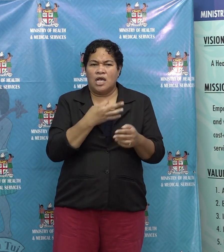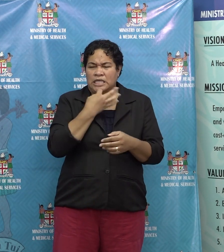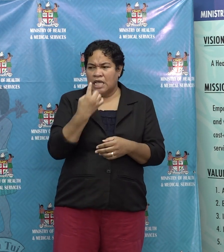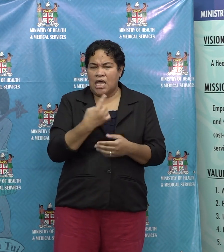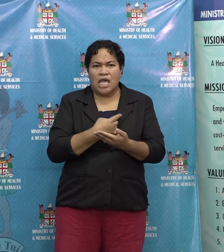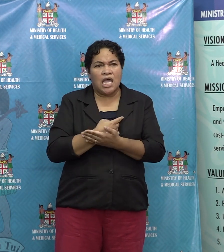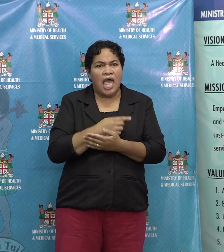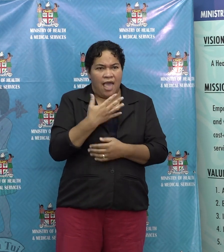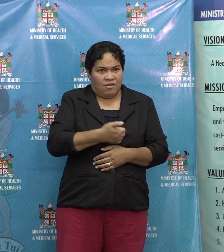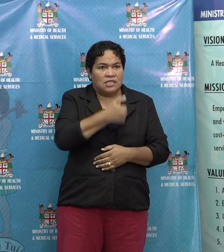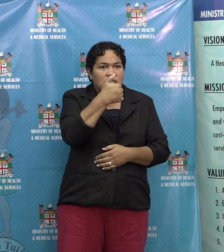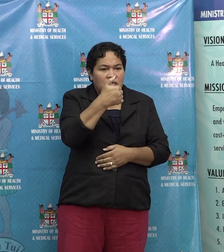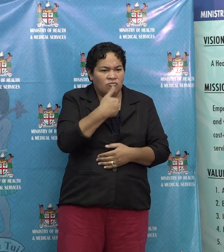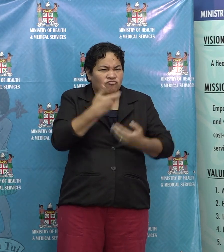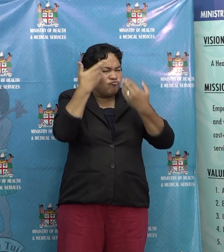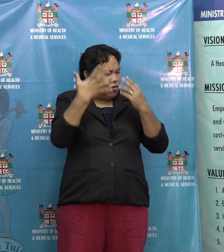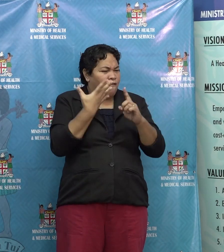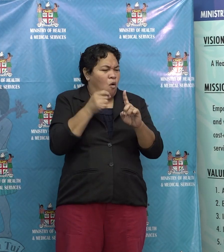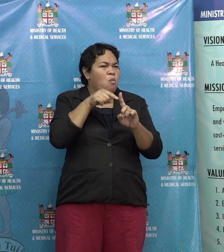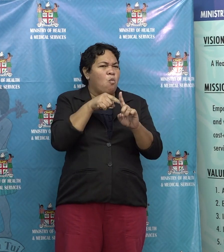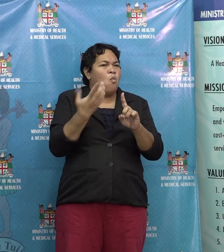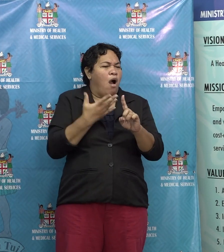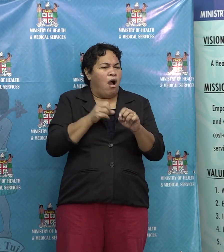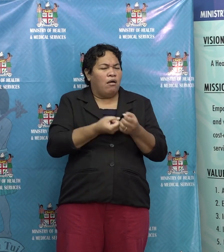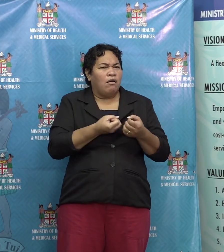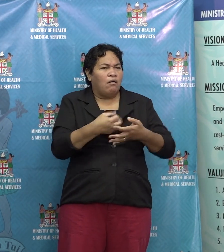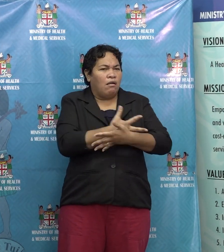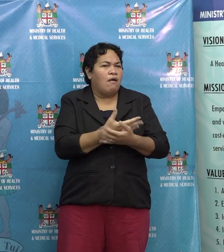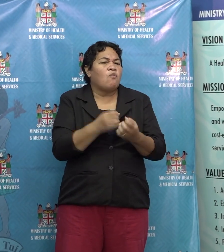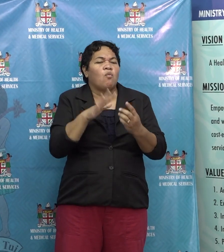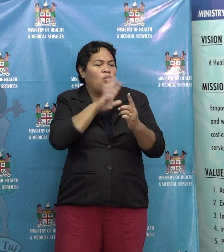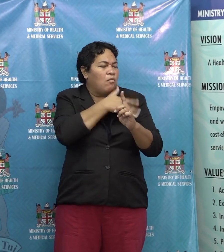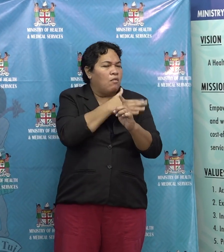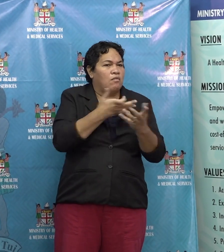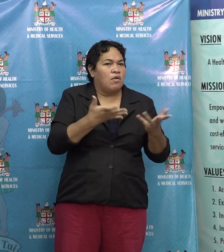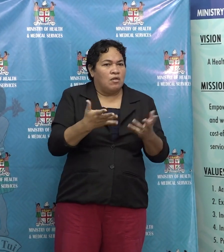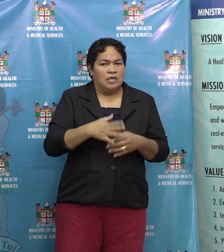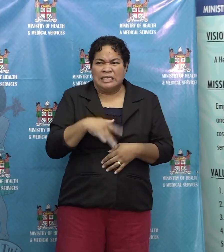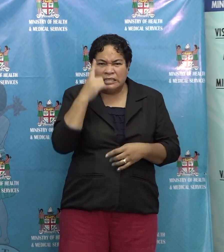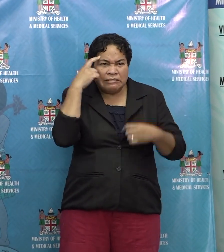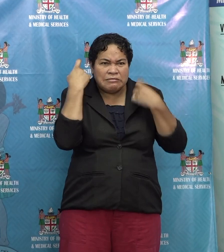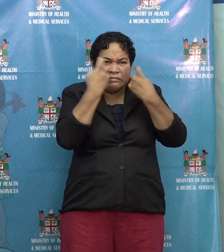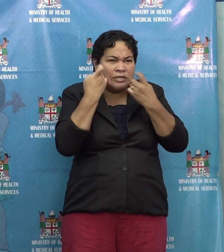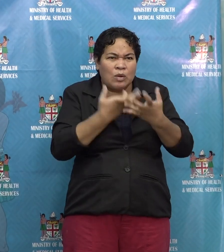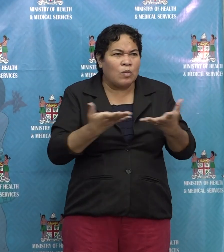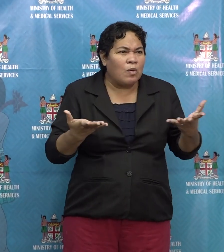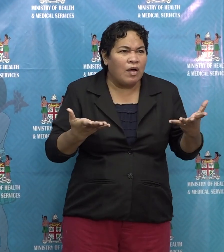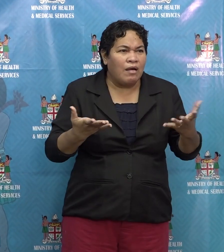of transmission is unknown. What is being done to establish the source? Because you had previously said that this is worrying for you.